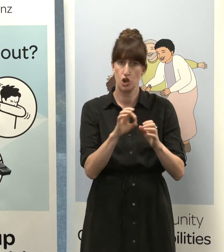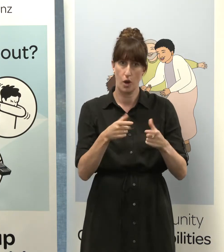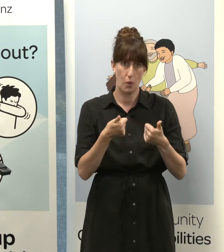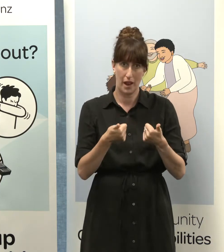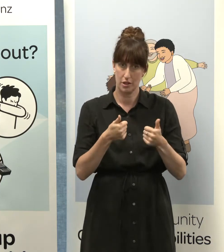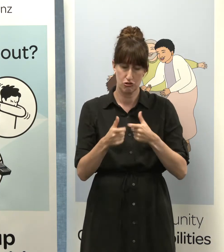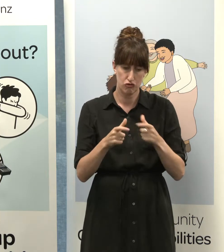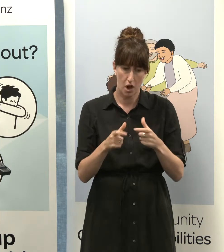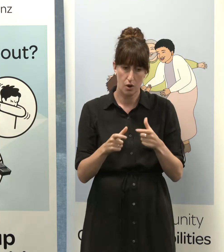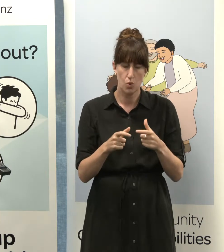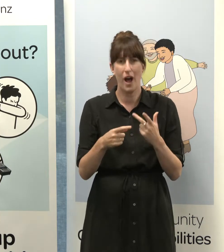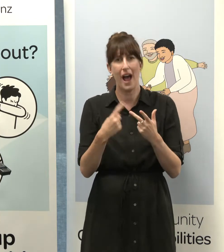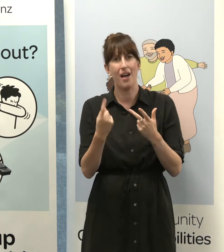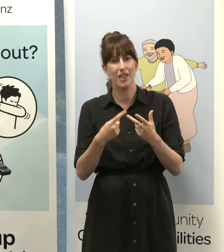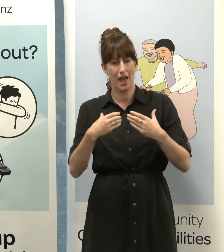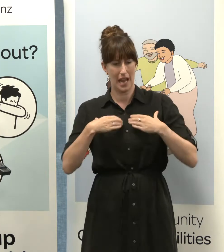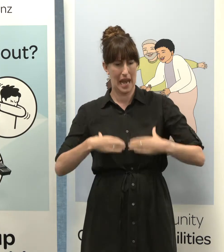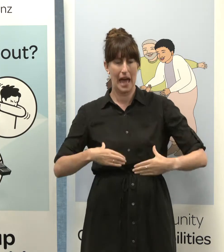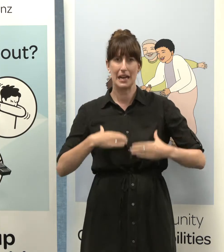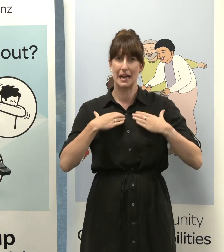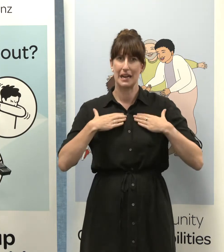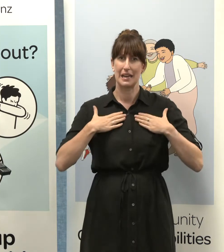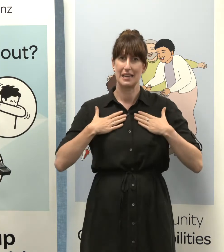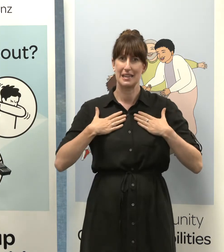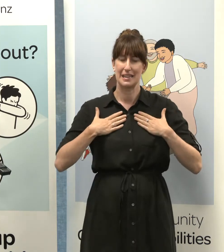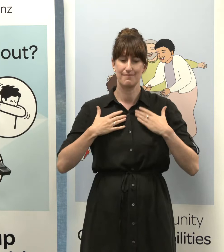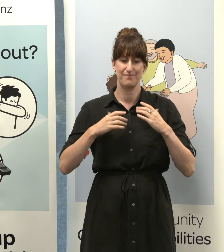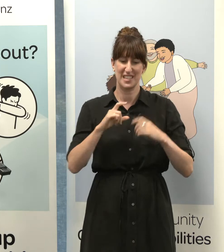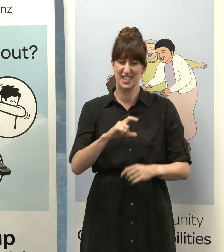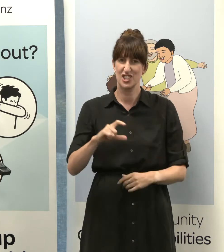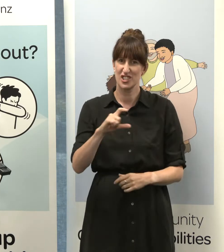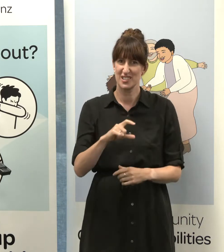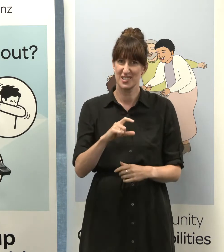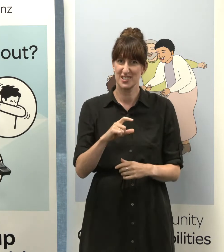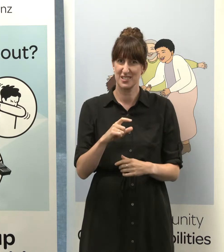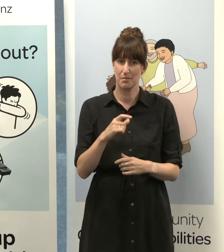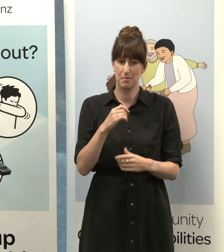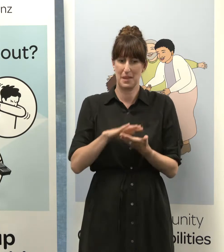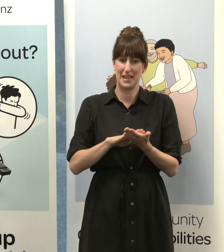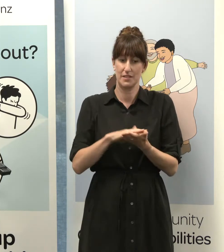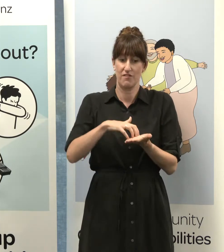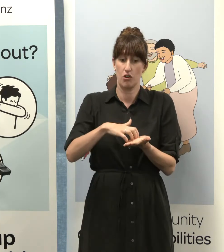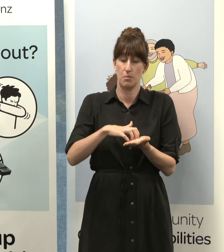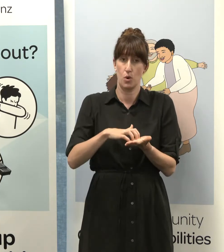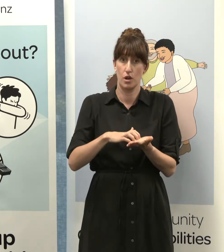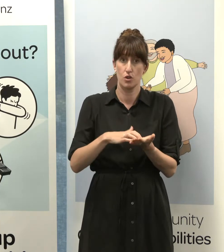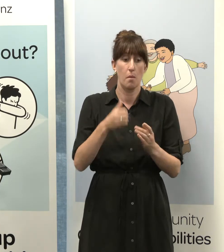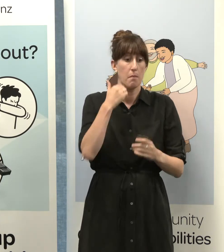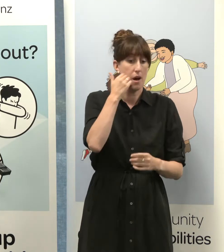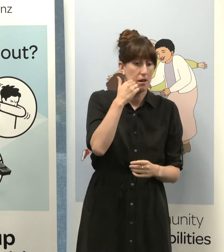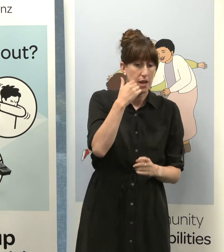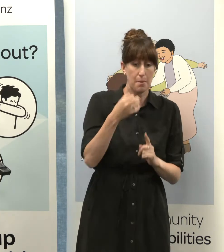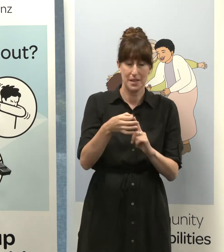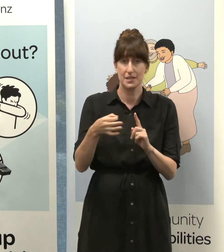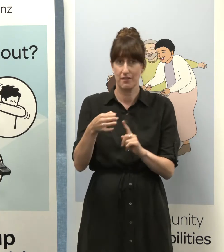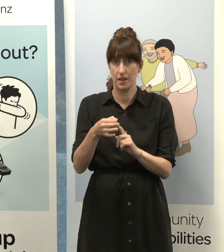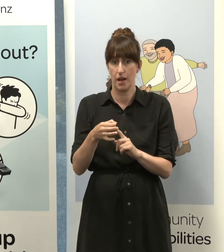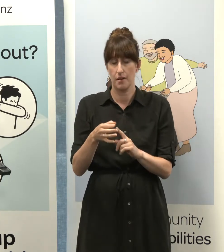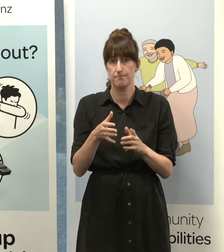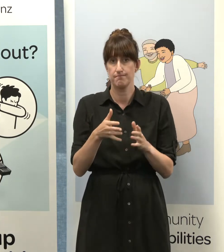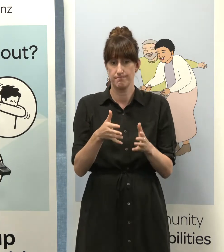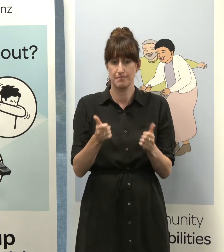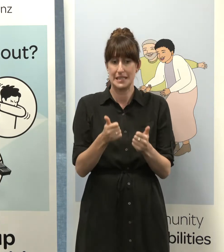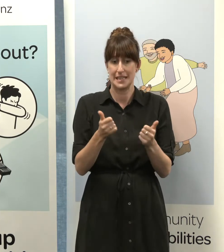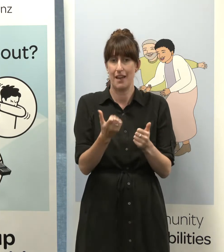that may make them more vulnerable. So those are the groups that we're looking at, specifically at Māori and Pacific people, and then especially